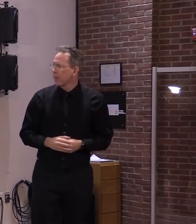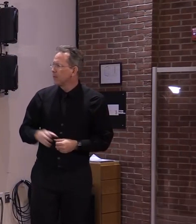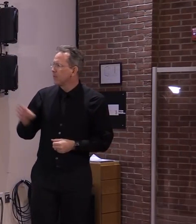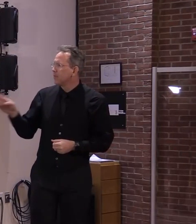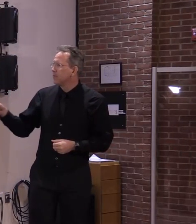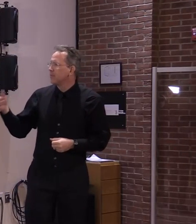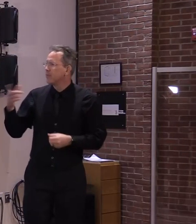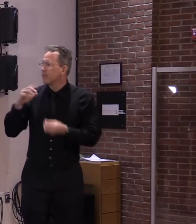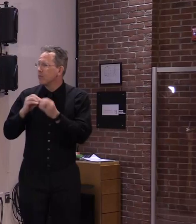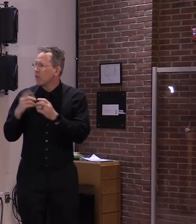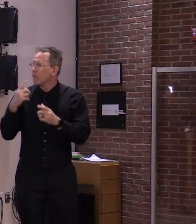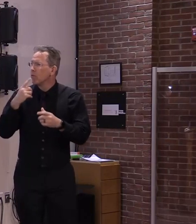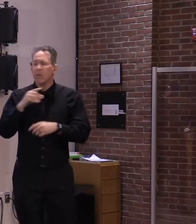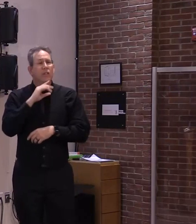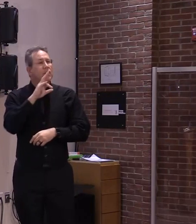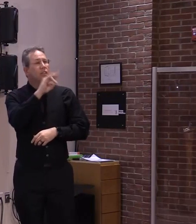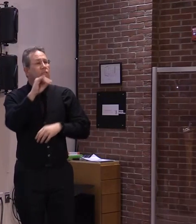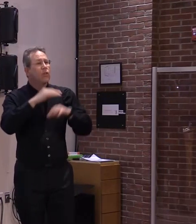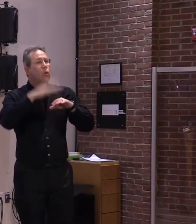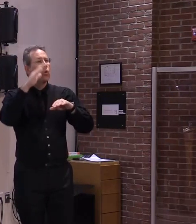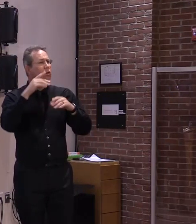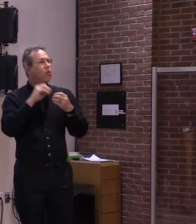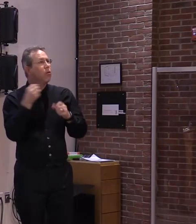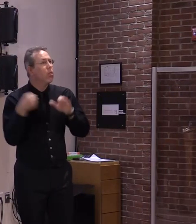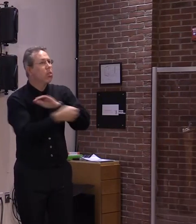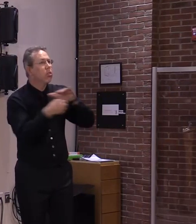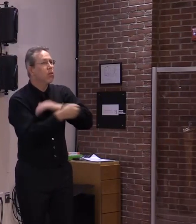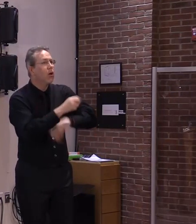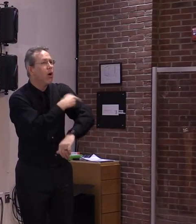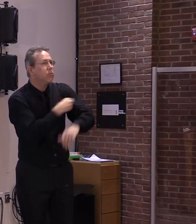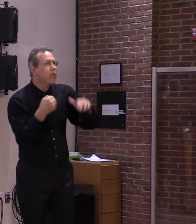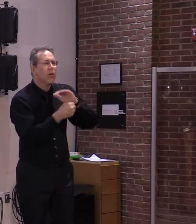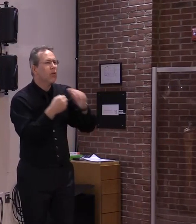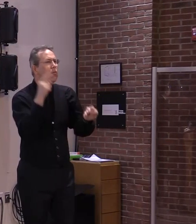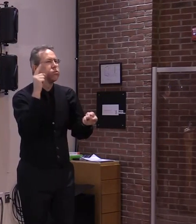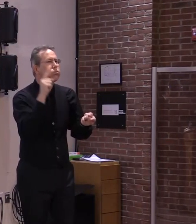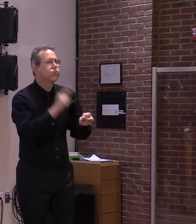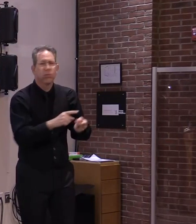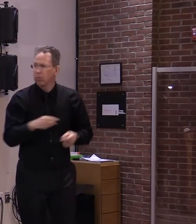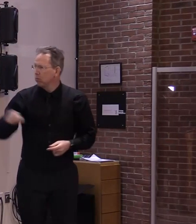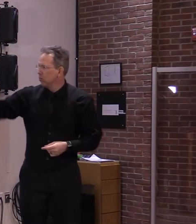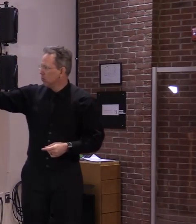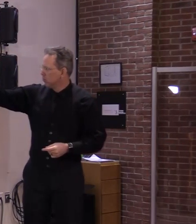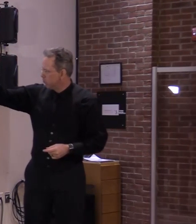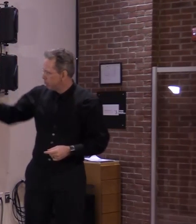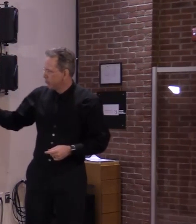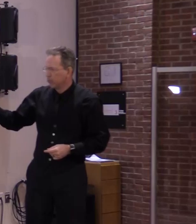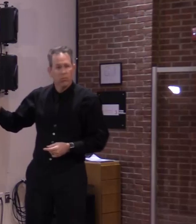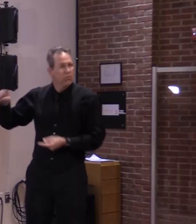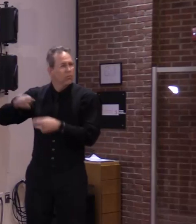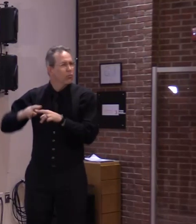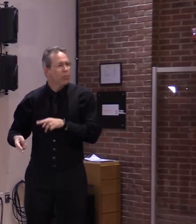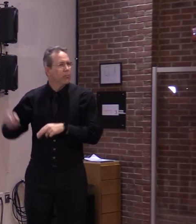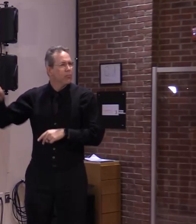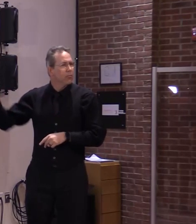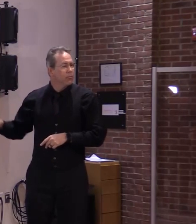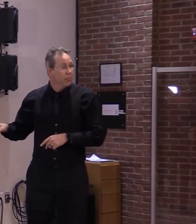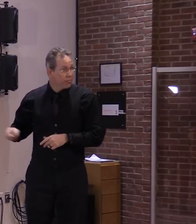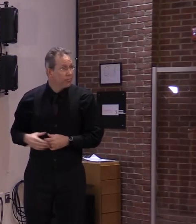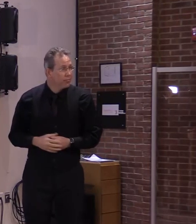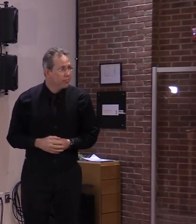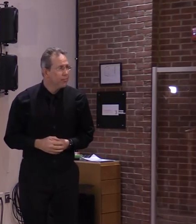individuals 70 and older that have led to hospitalization, with another decrease set for the month of March. And we